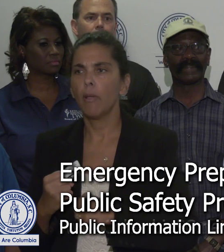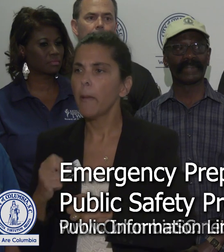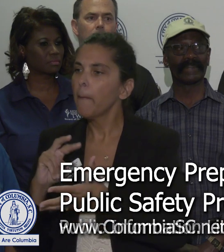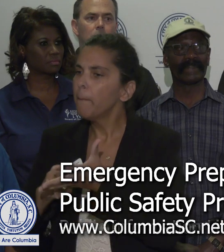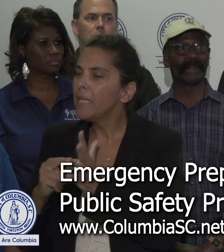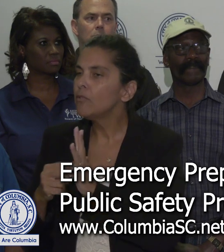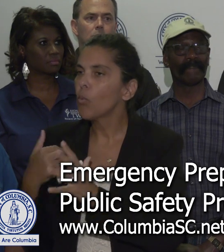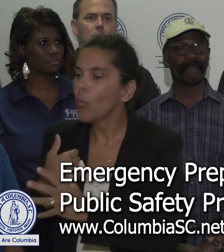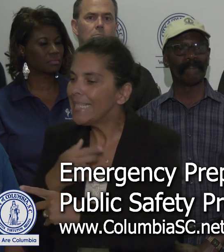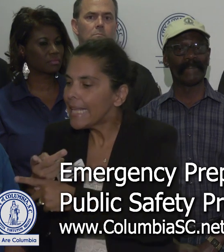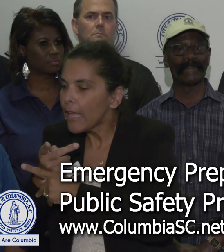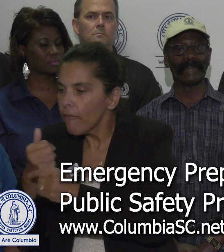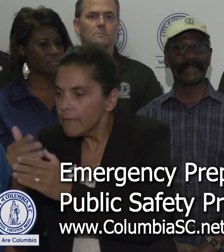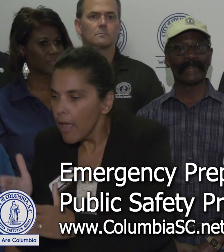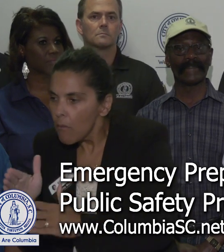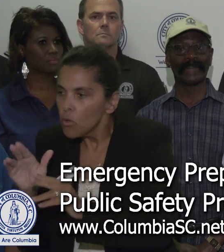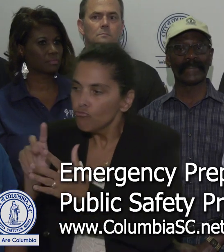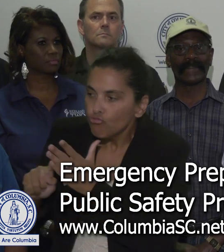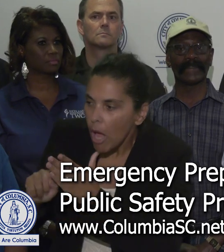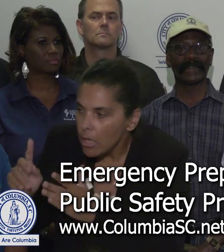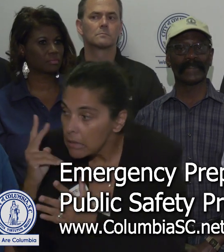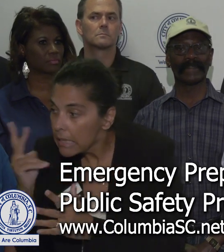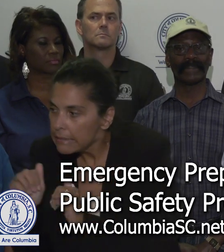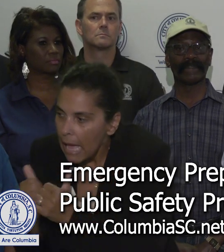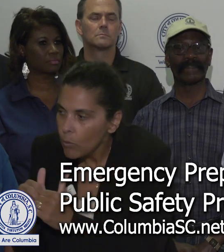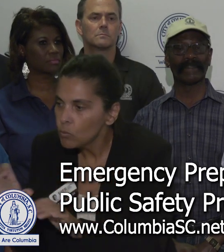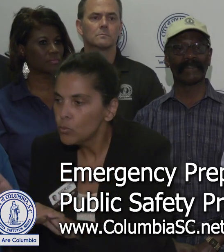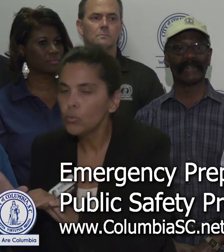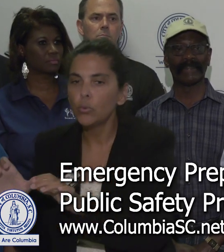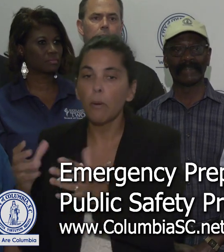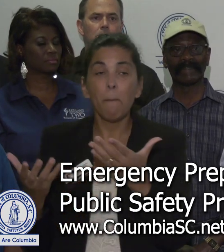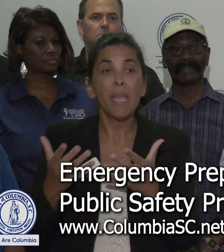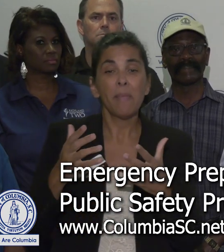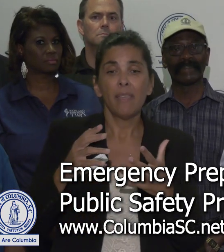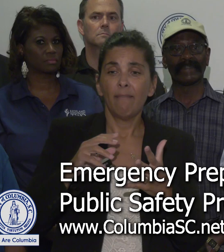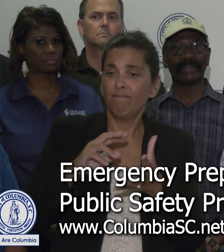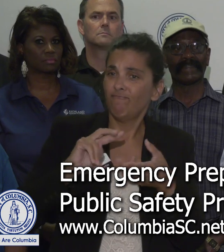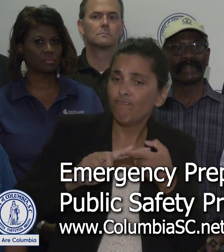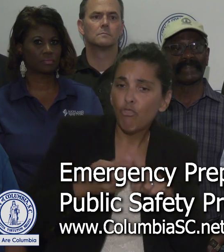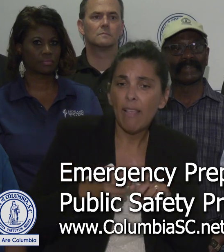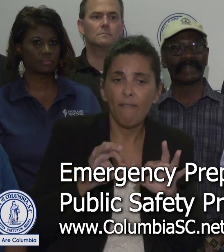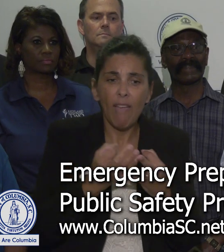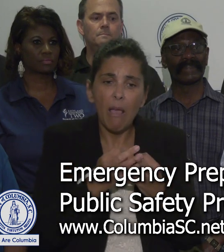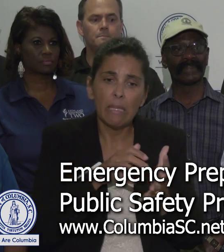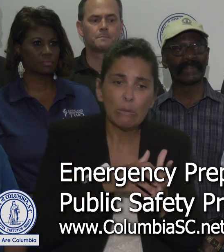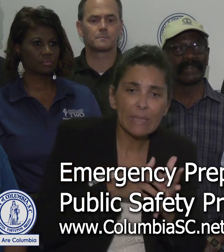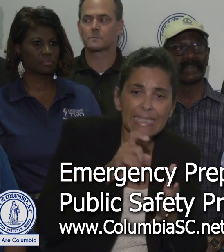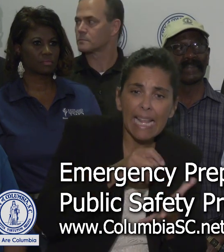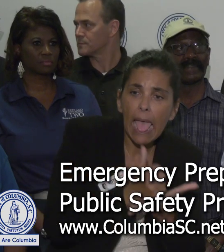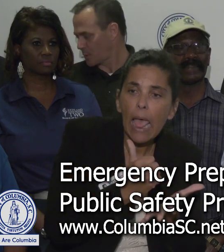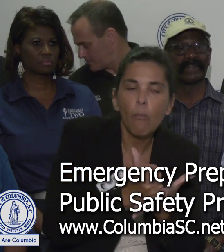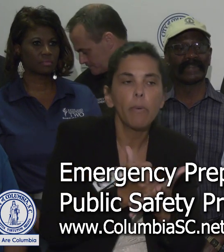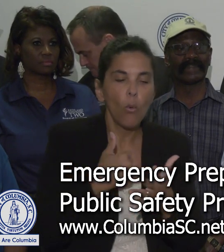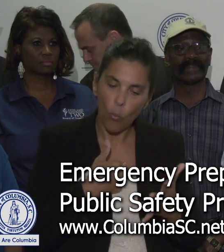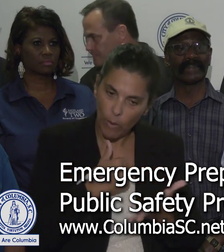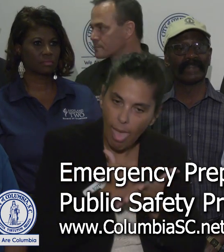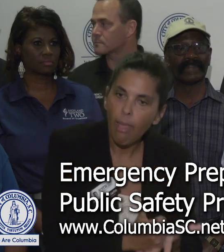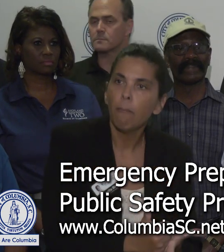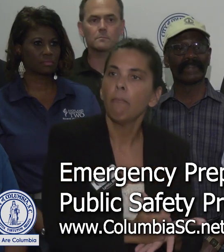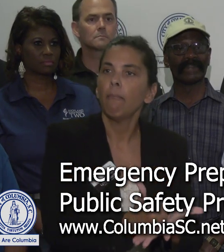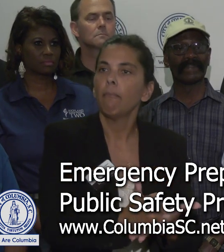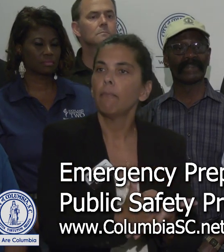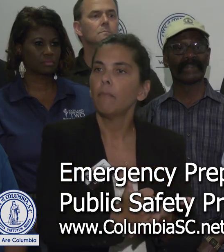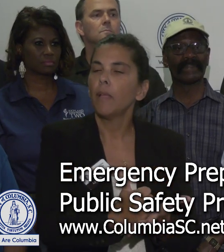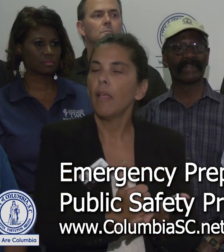sick and shut-in neighbors, that we're looking after some of our friends that may be a bit more fragile. By doing this together, we'll weather the storm just as we did